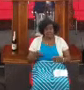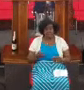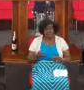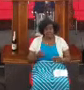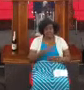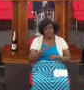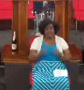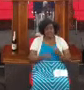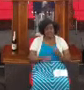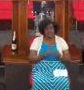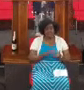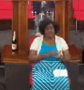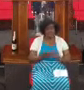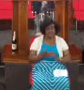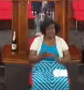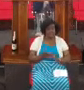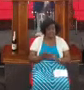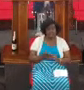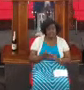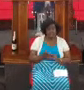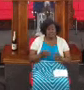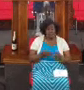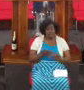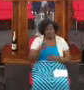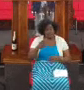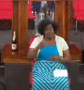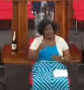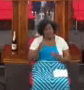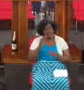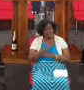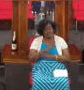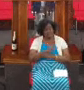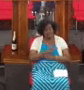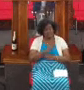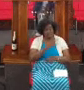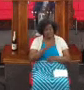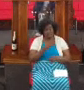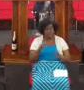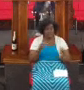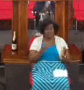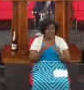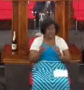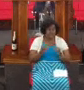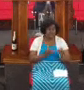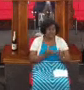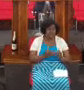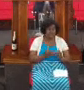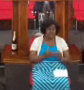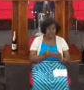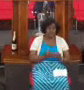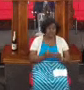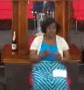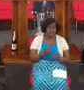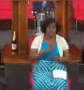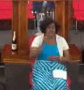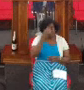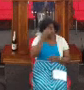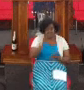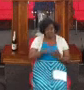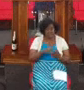so Jesus, throughout his ministry, was a constant battle. If you read your Bible, you know that this is